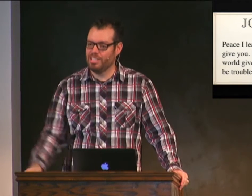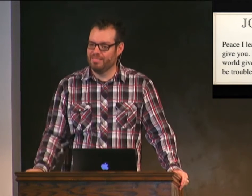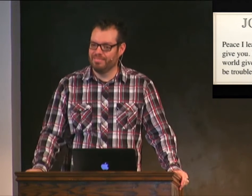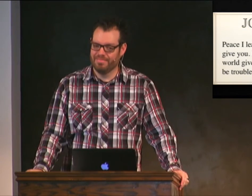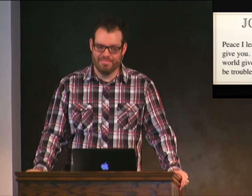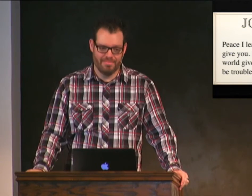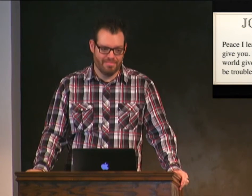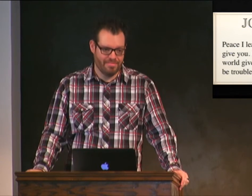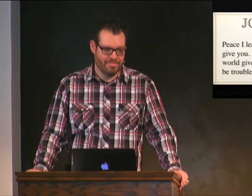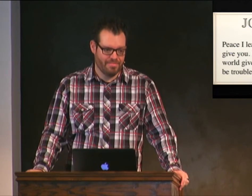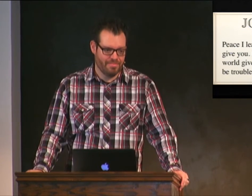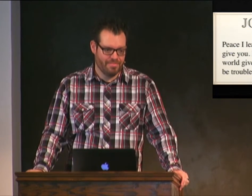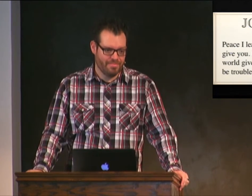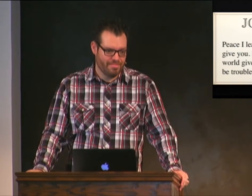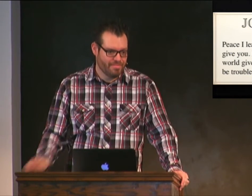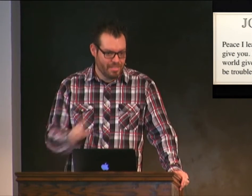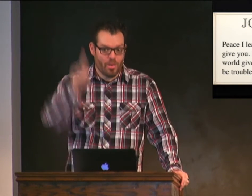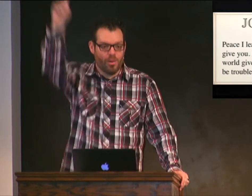or down here.